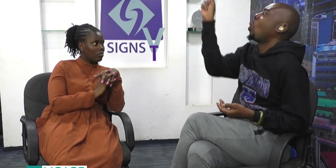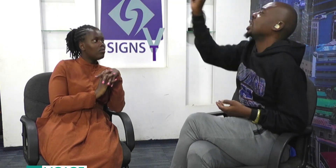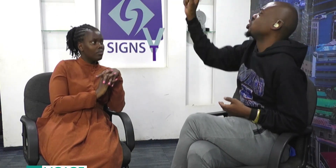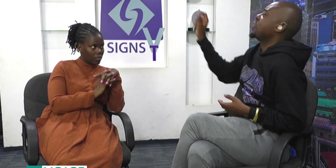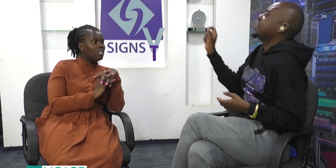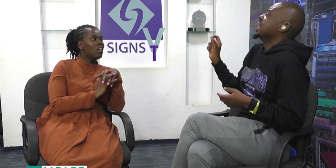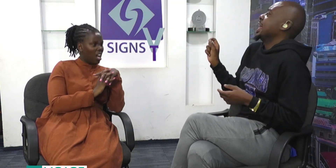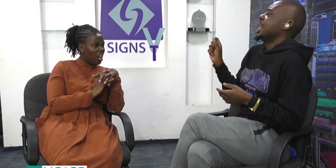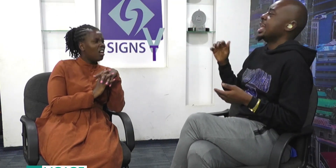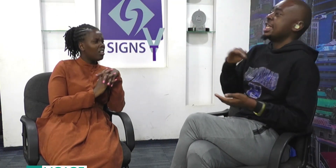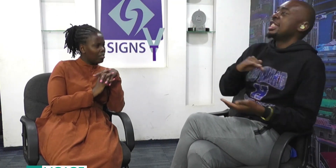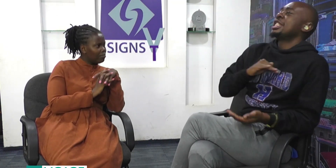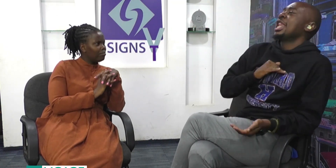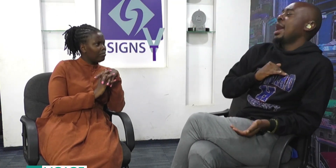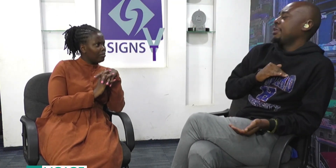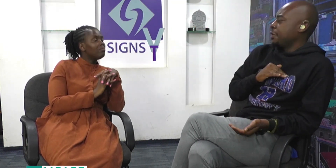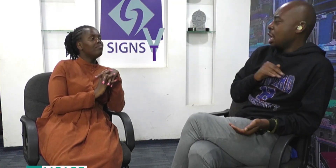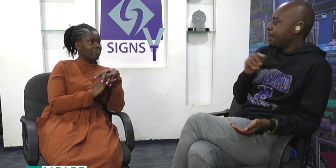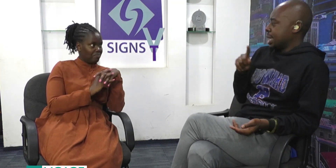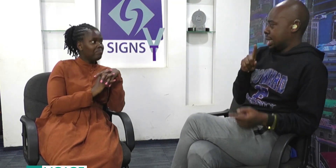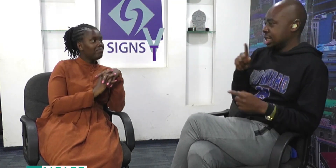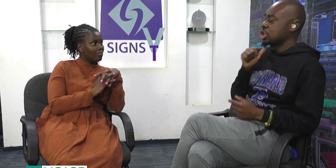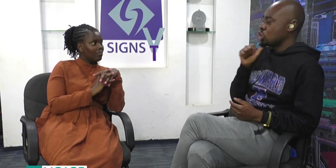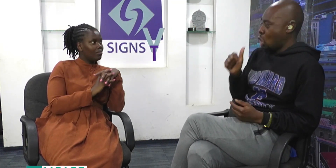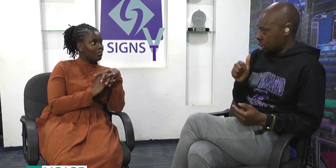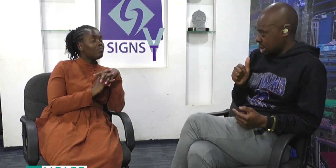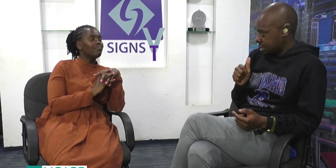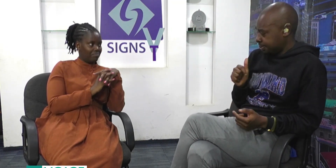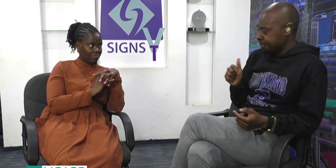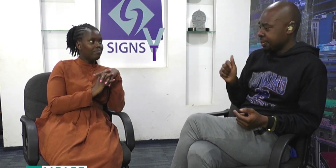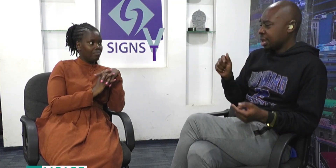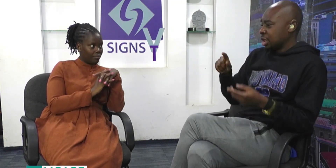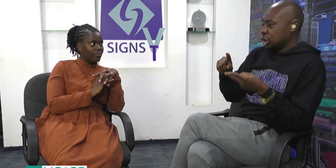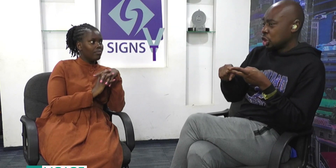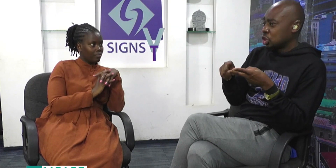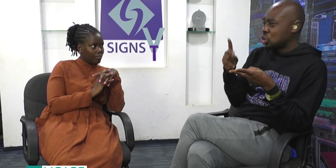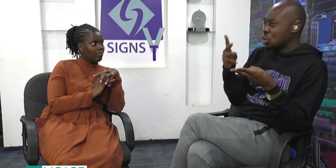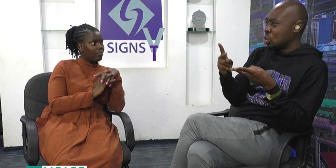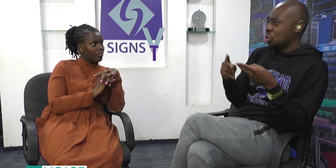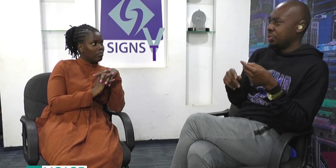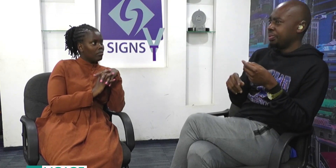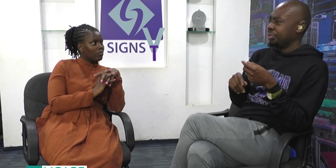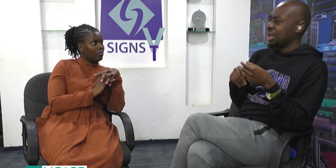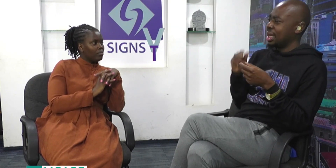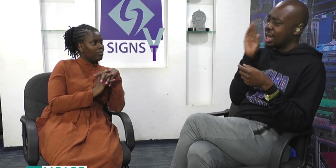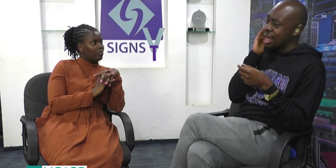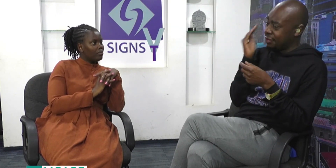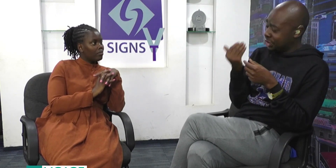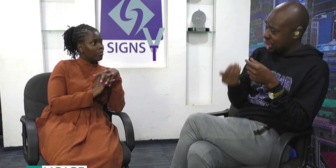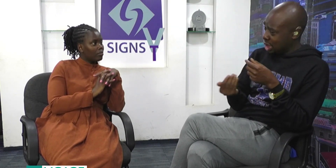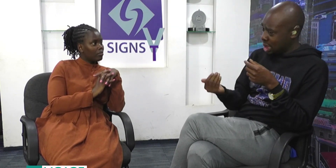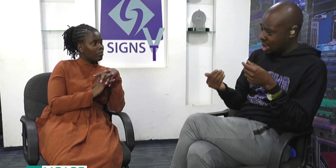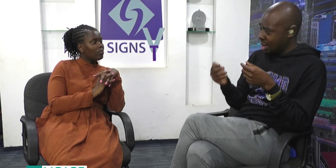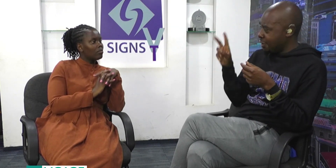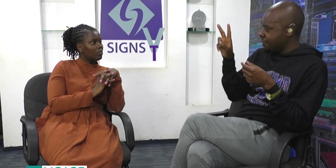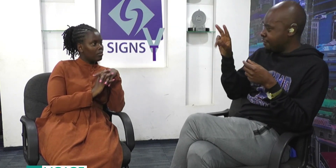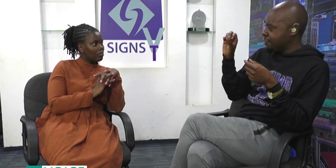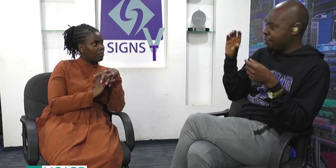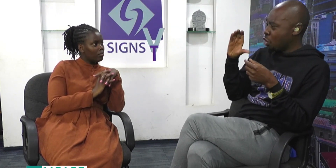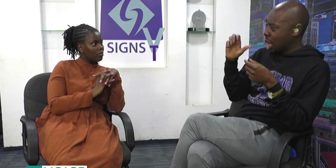Most of them say that the deaf will see and write, and that is enough. And the second one is the deaf